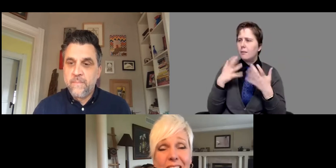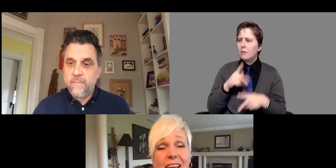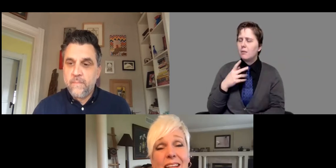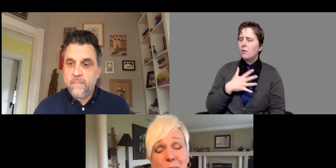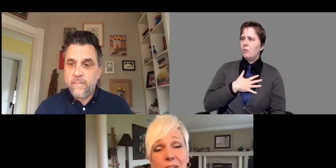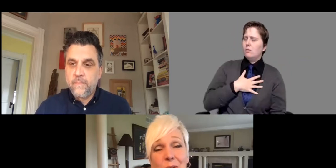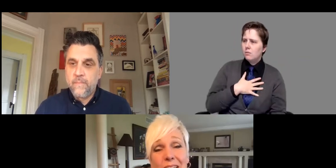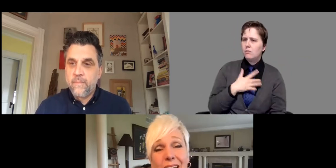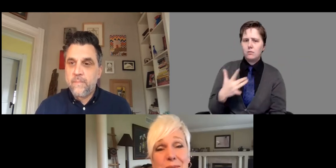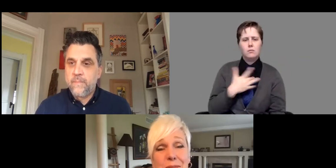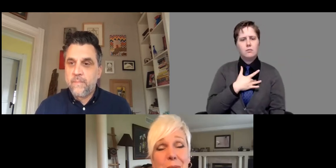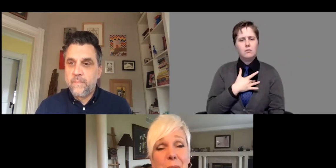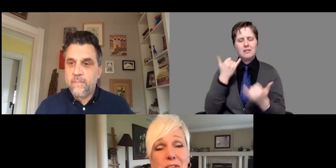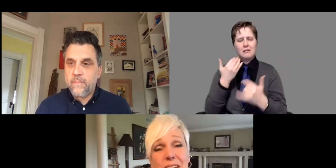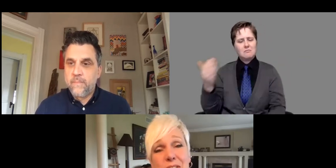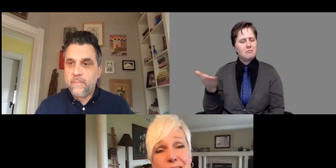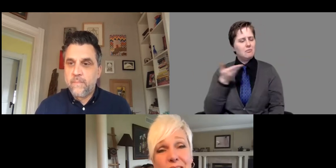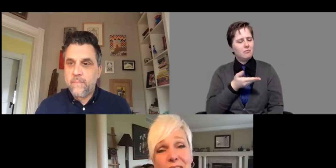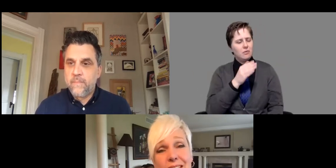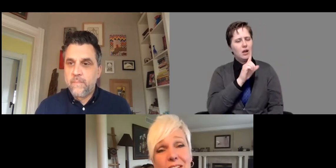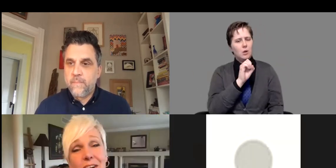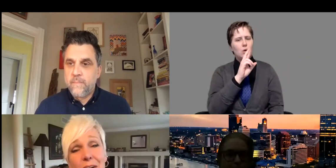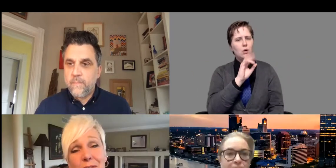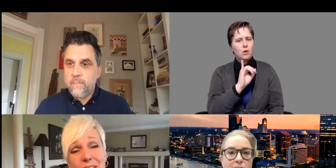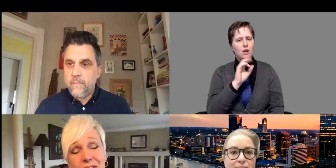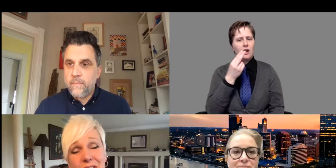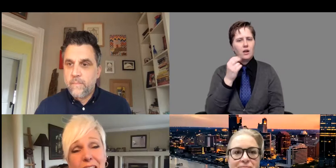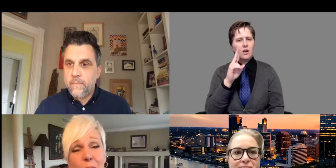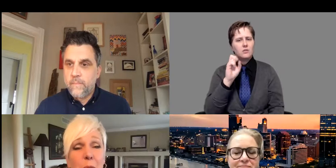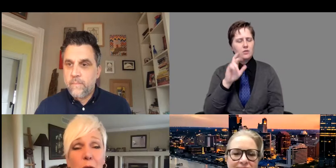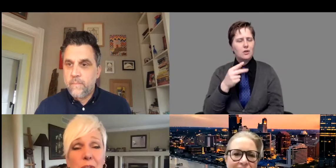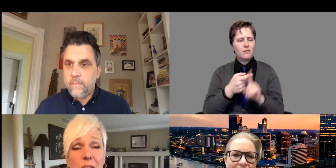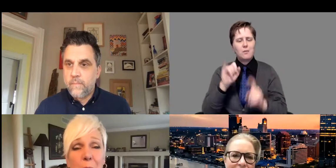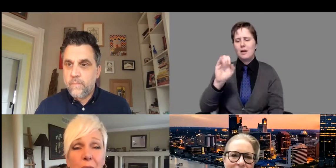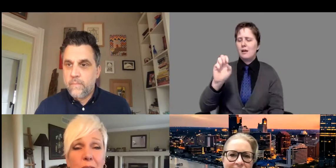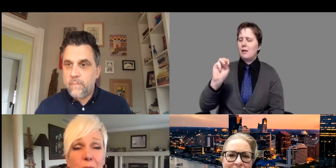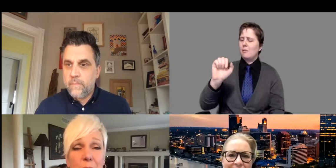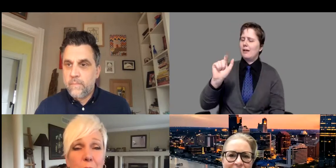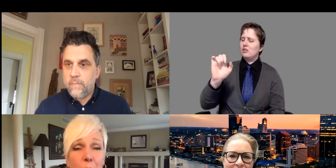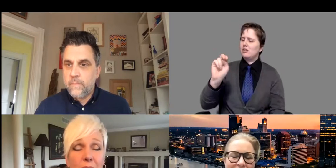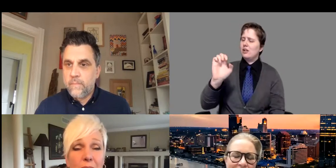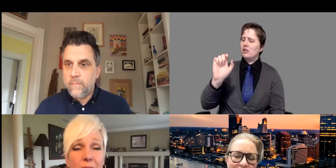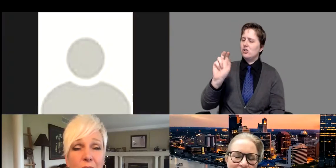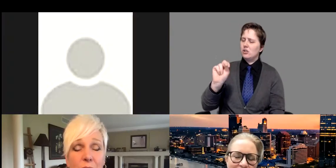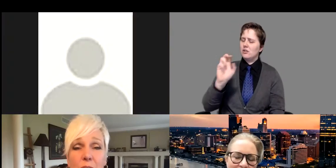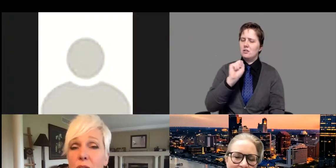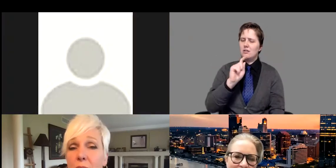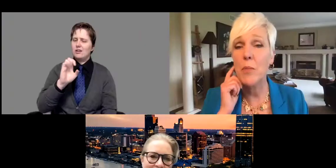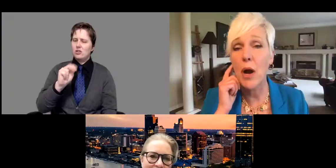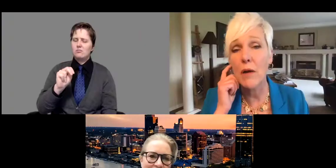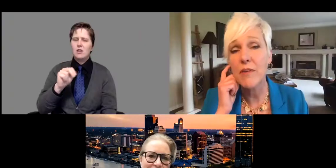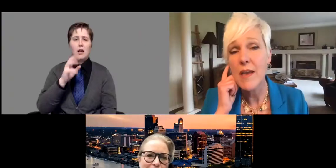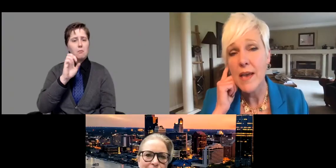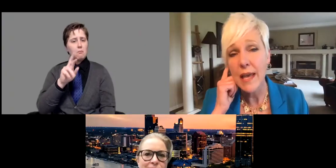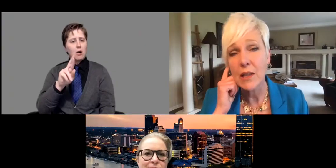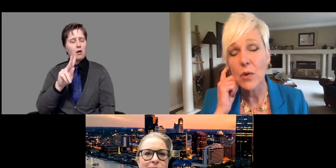community. Let's bring Laurie Hauser from Imagination Station into the conversation now, and Mark will check back with you in a moment if you'll turn your camera